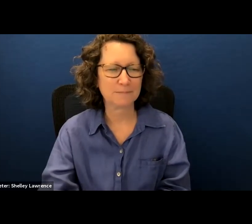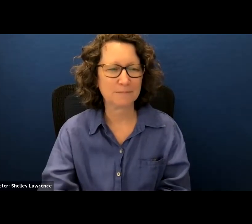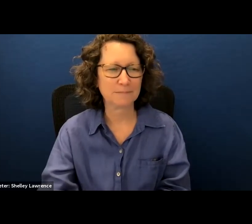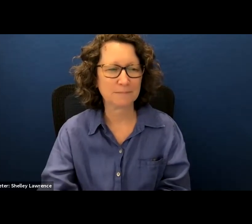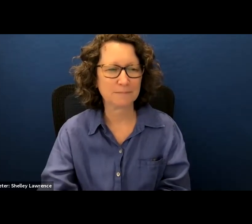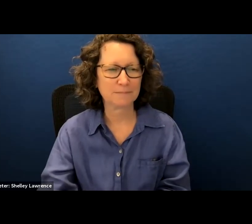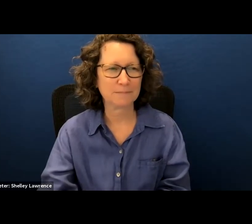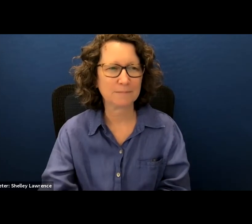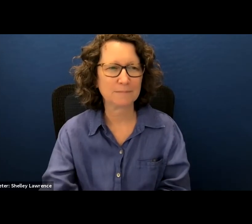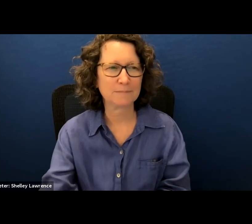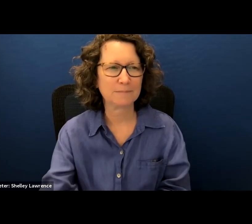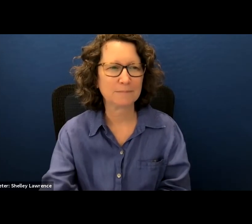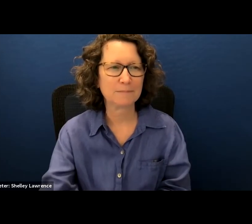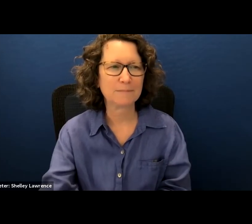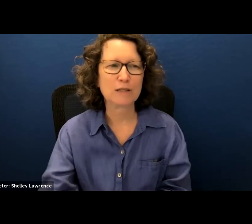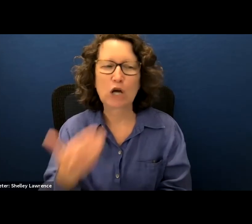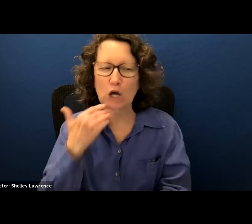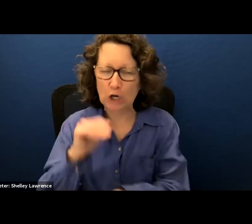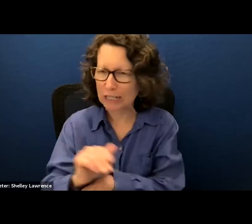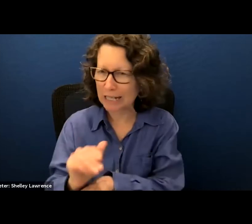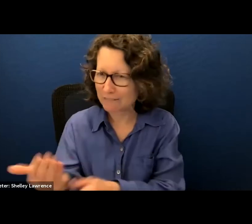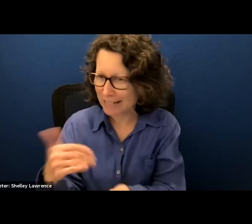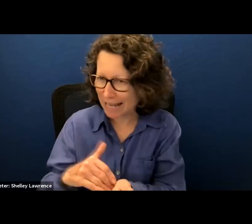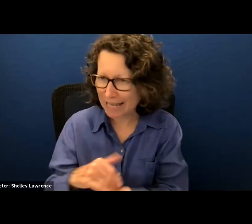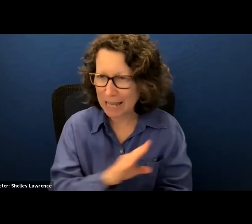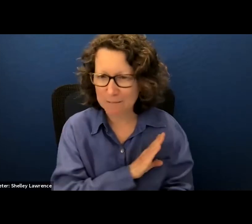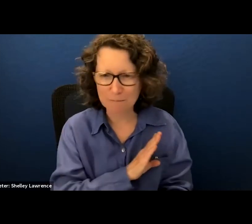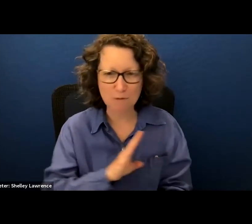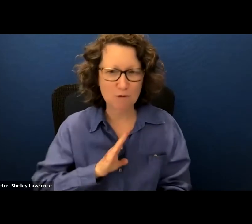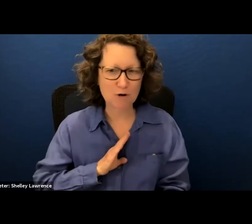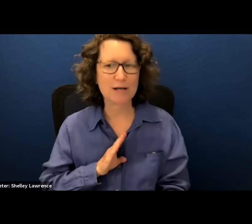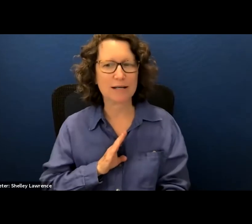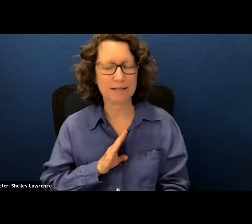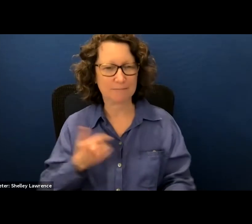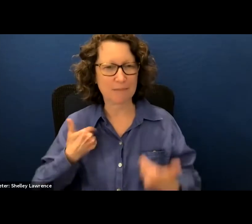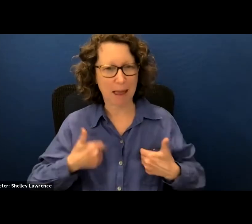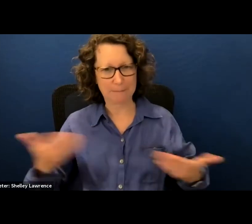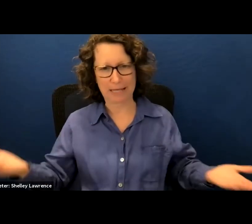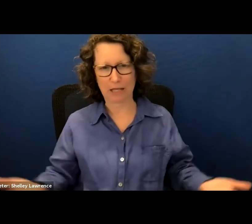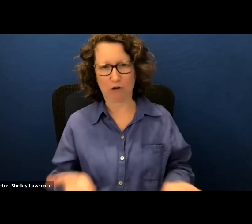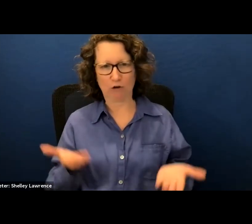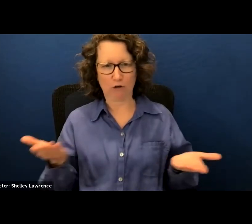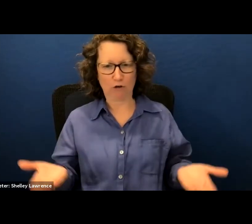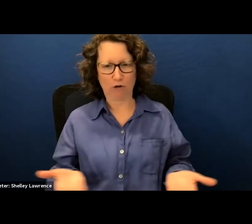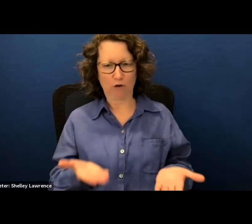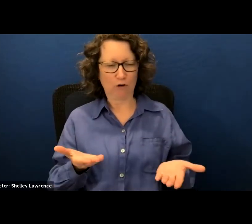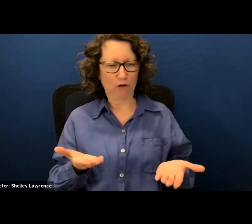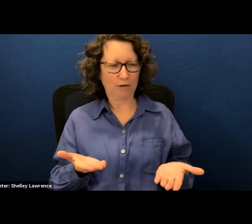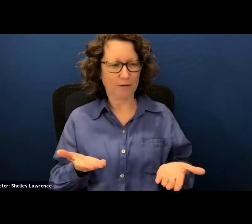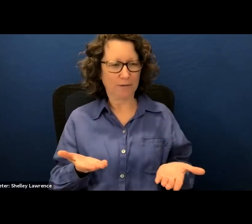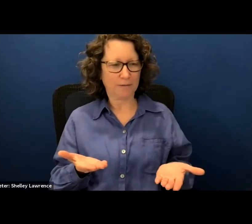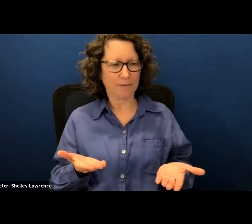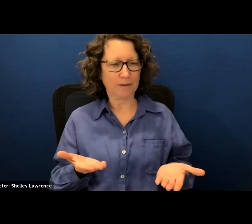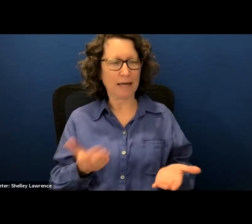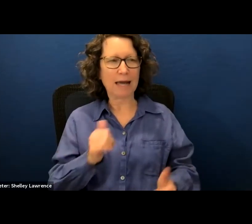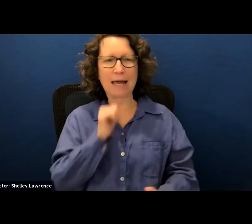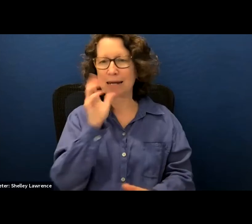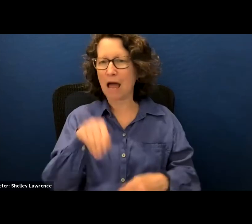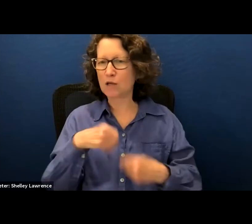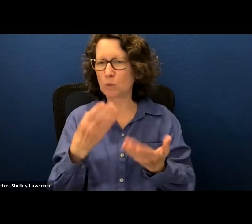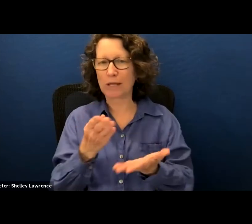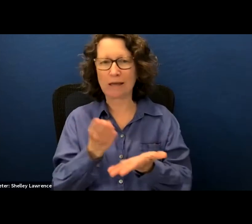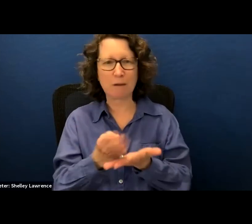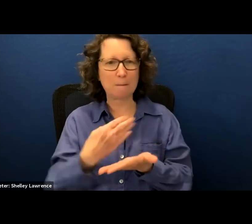All right. Good evening again, board. I am here not to give the